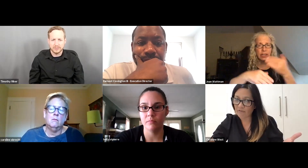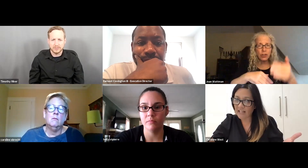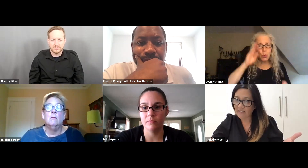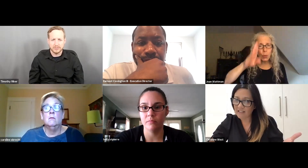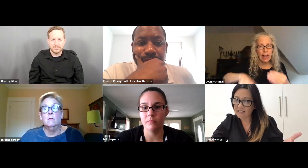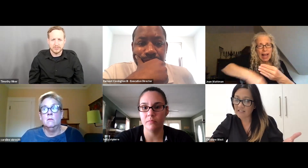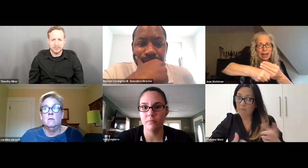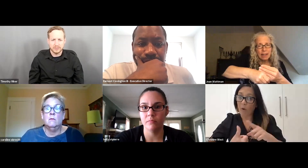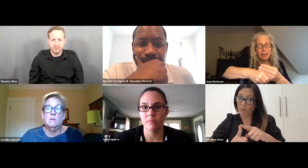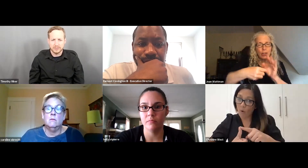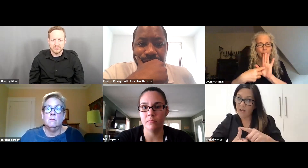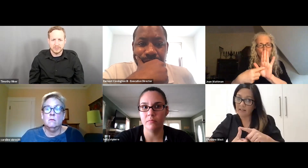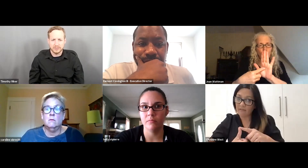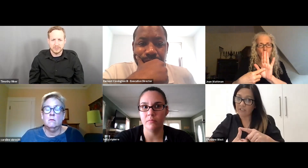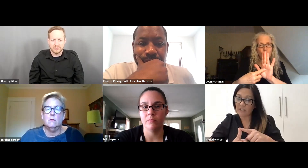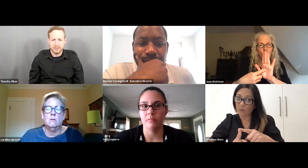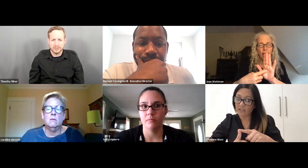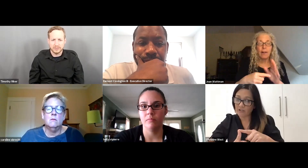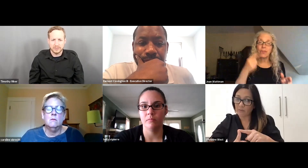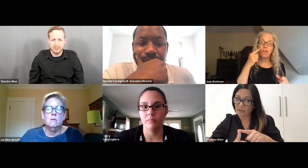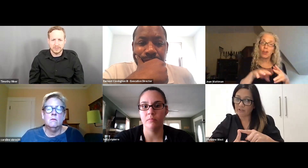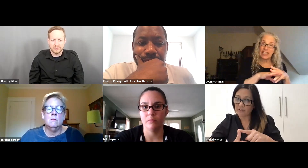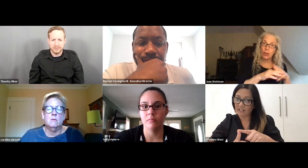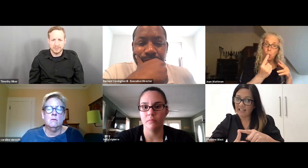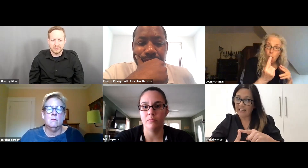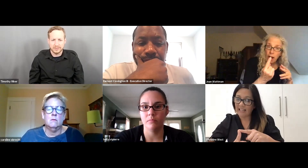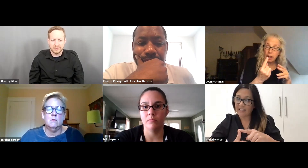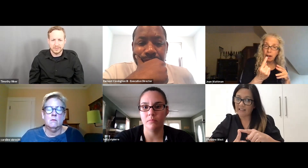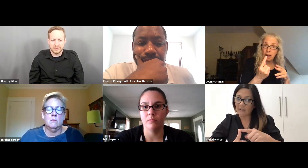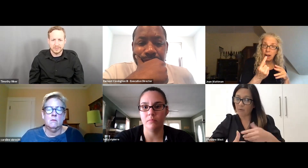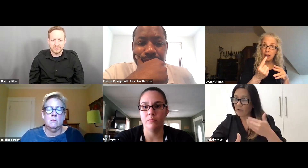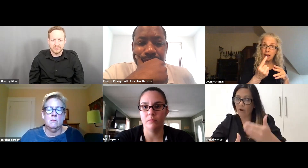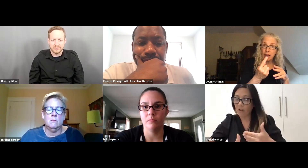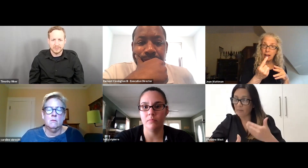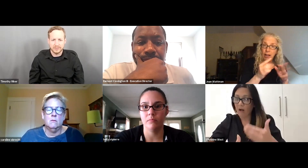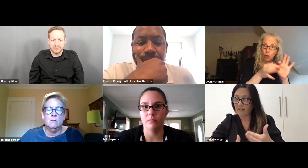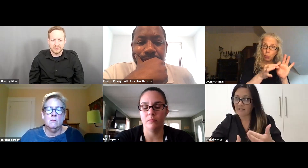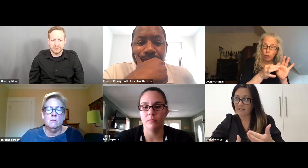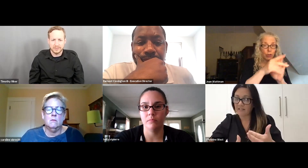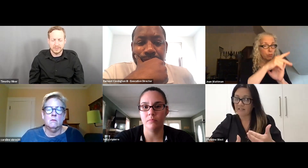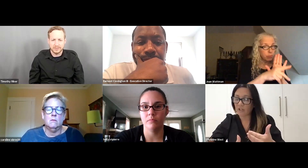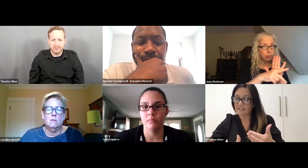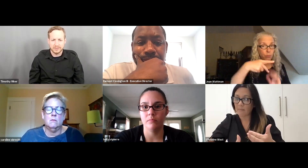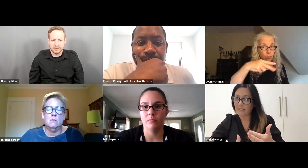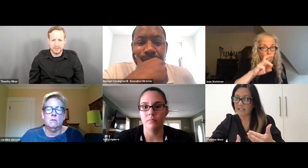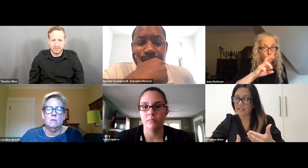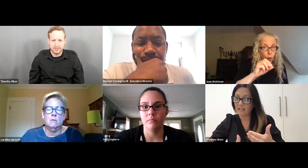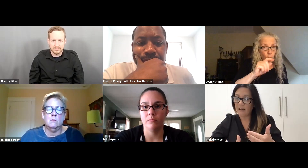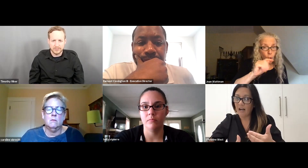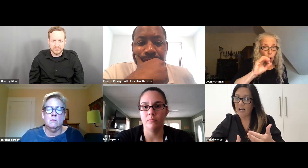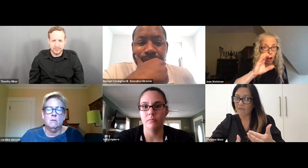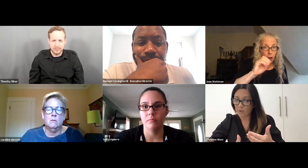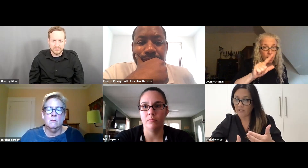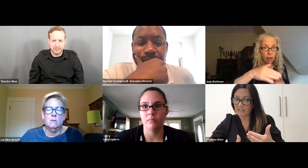to reflect this, both one for tier 1 interpreters and the protocol and the policies regarding